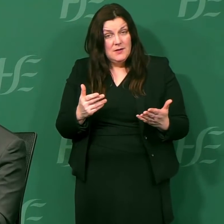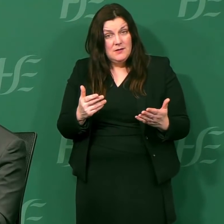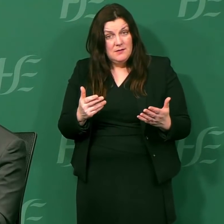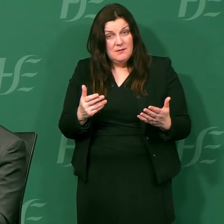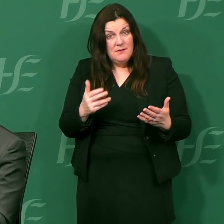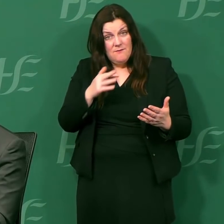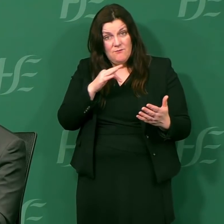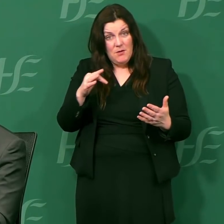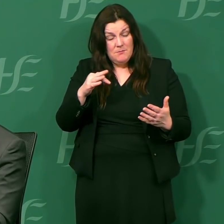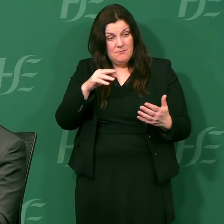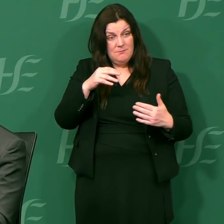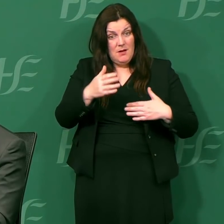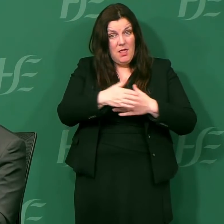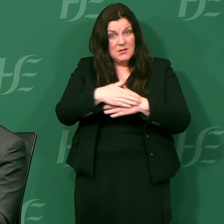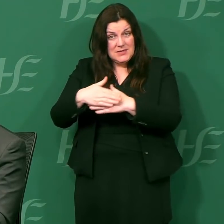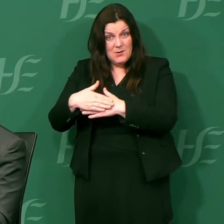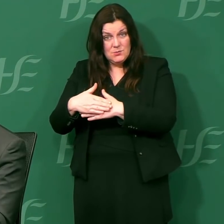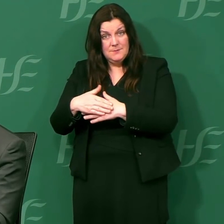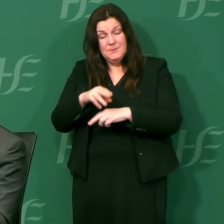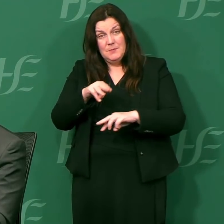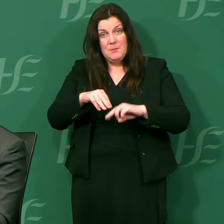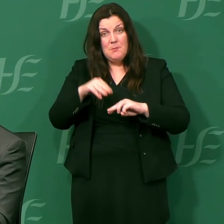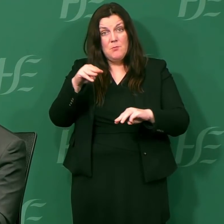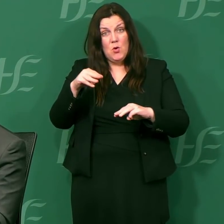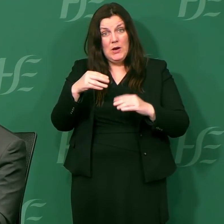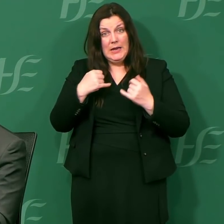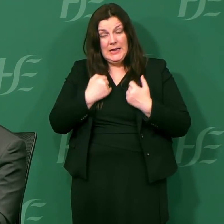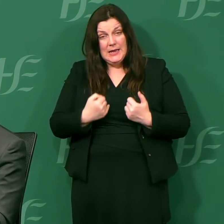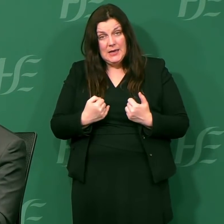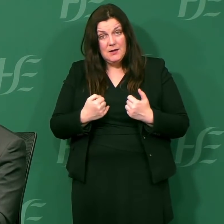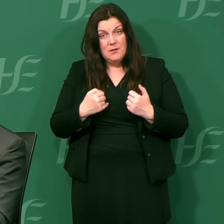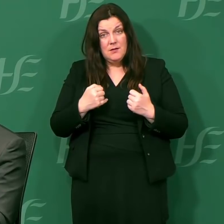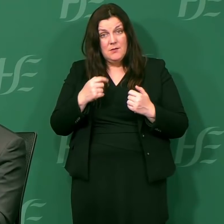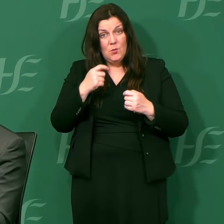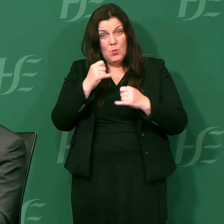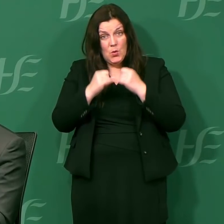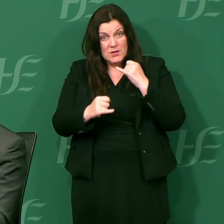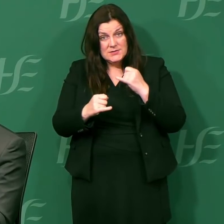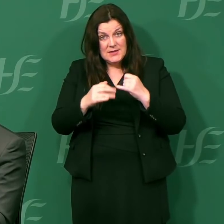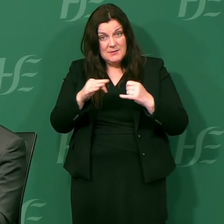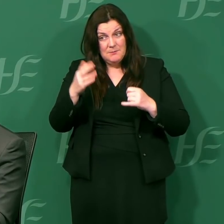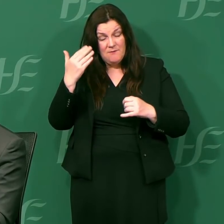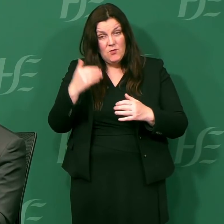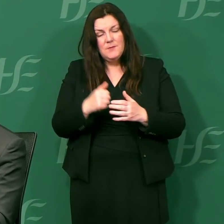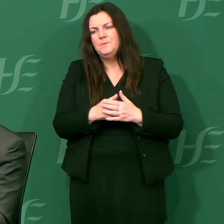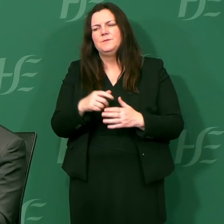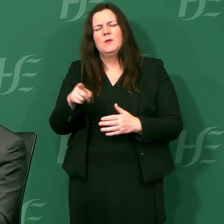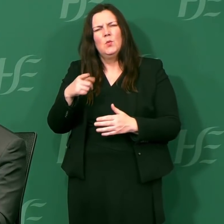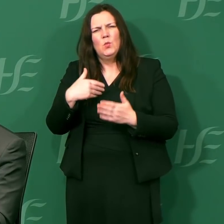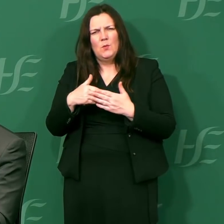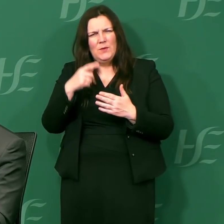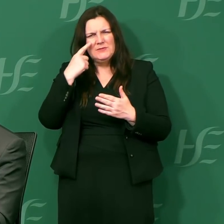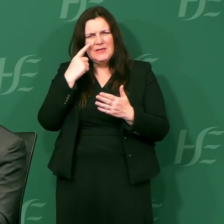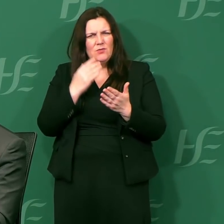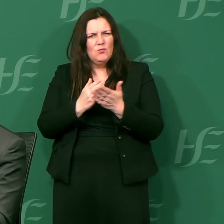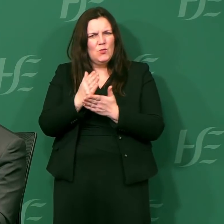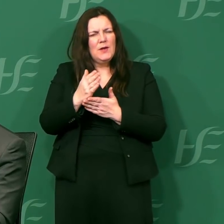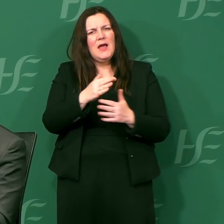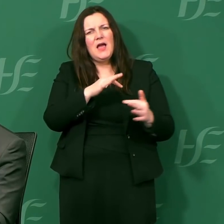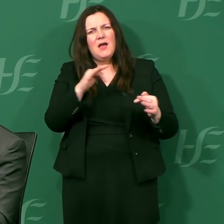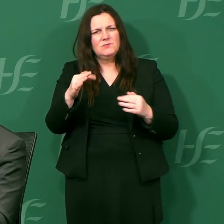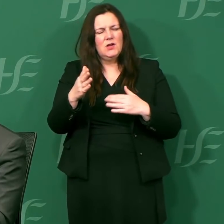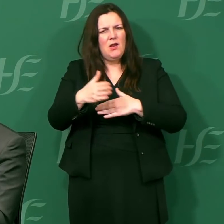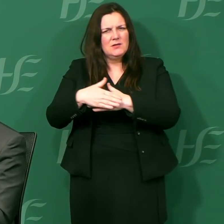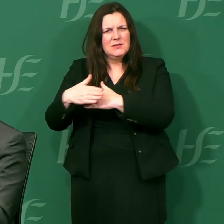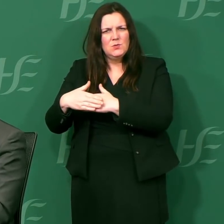from the lockdowns, that people are more ill, more frail than they should be? Well, certainly what we have seen, even throughout and after lockdowns, we've